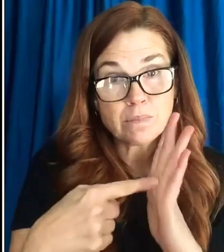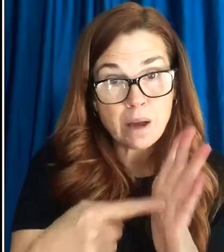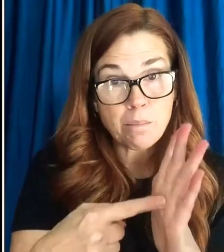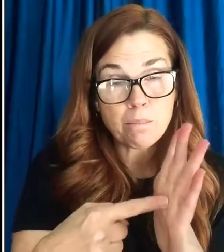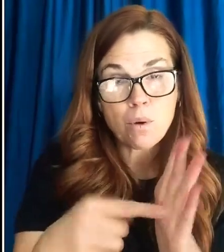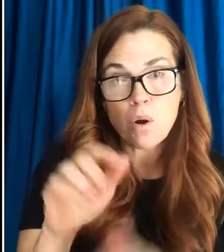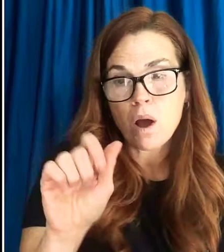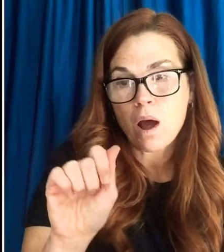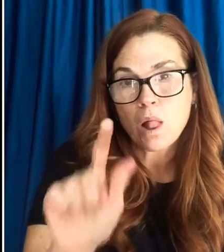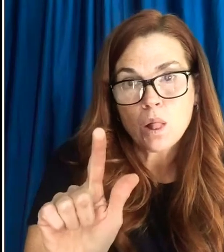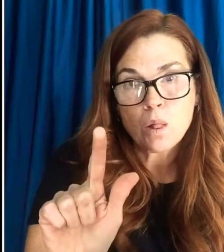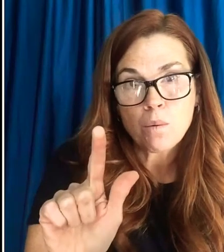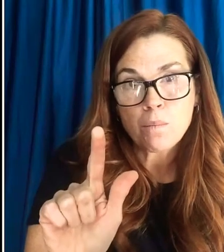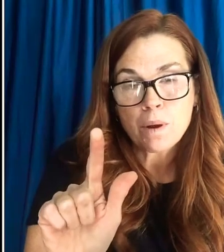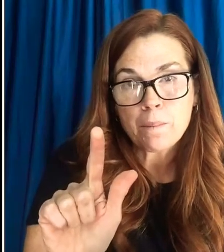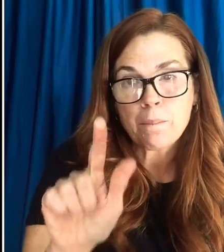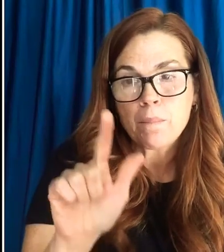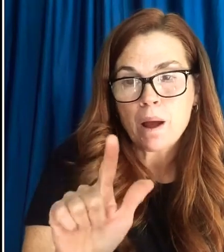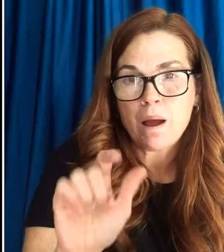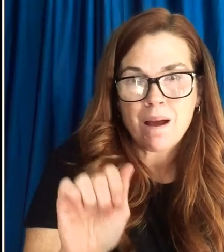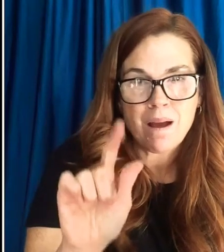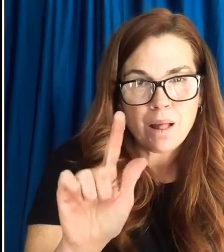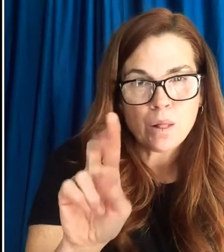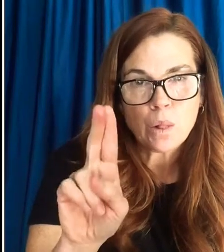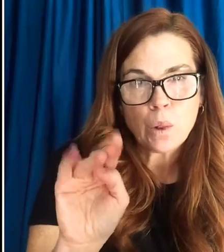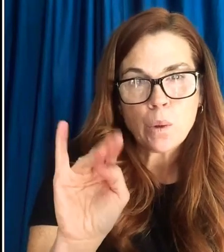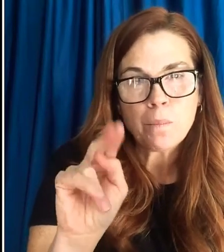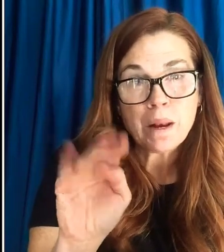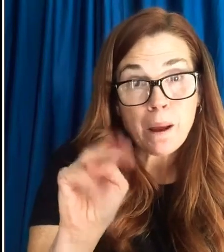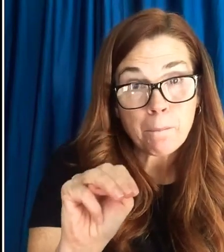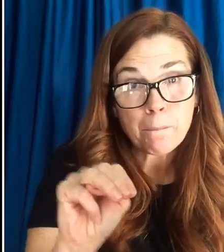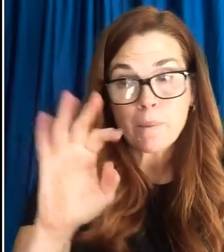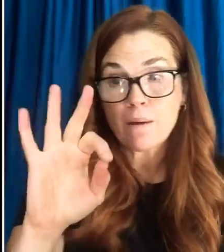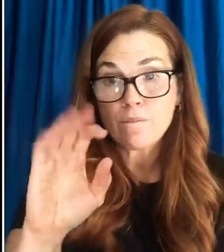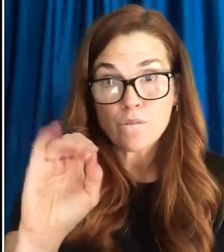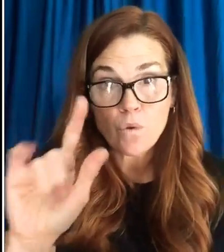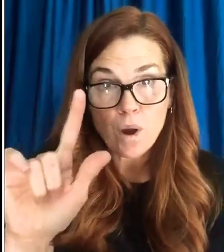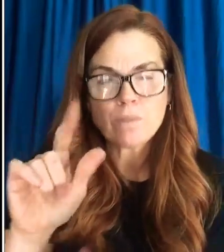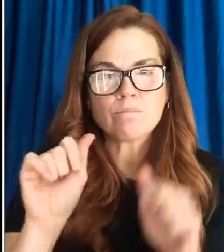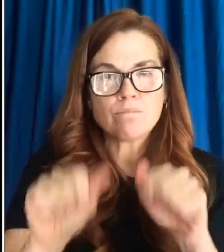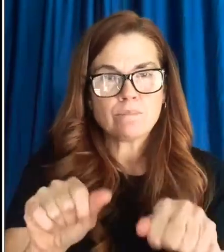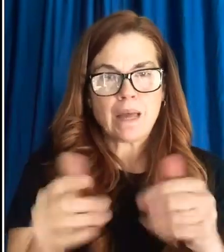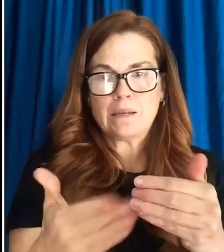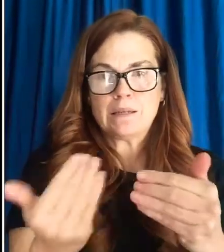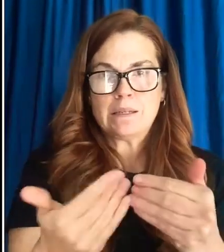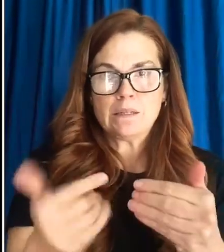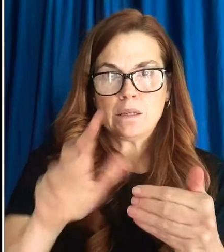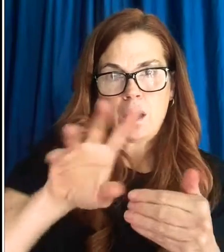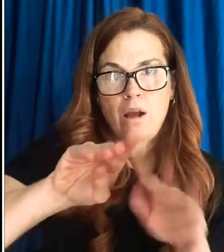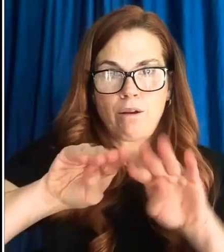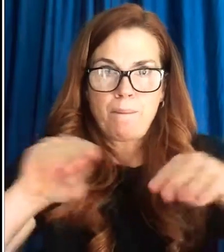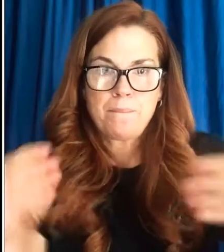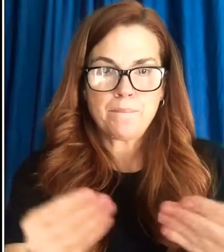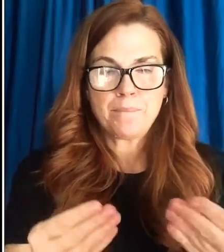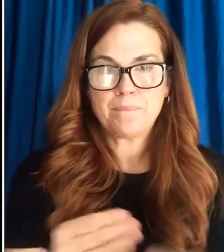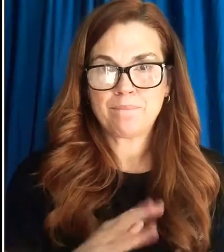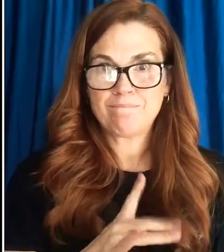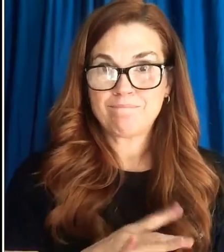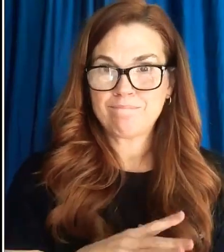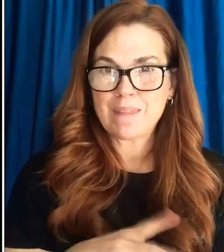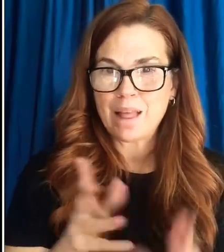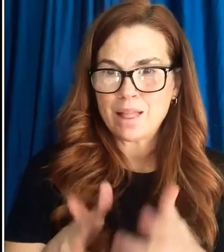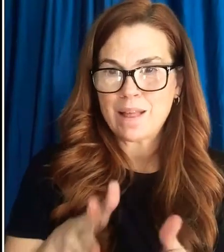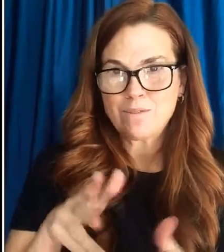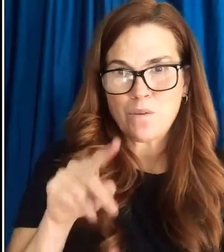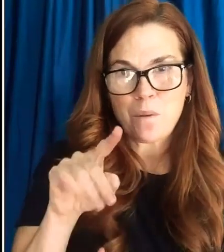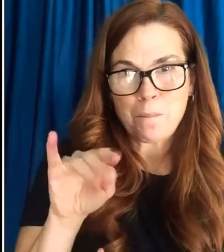hands. Think of aluminum foil. This metal can be shaped using just your hands, and it doesn't shatter. Yay,